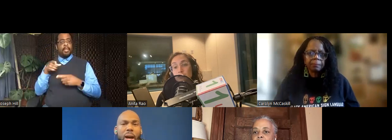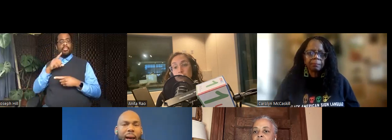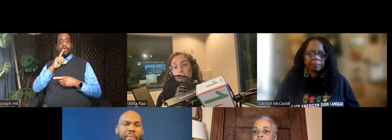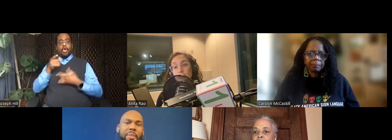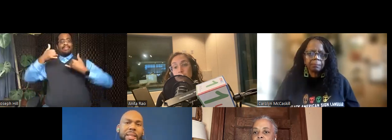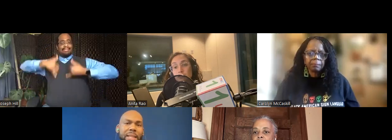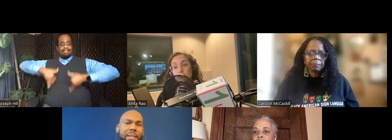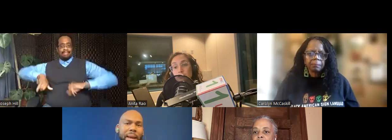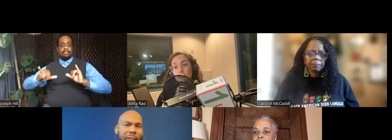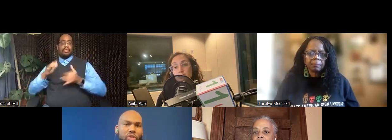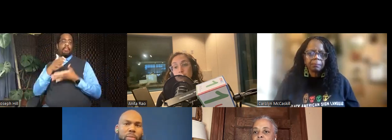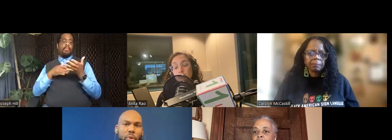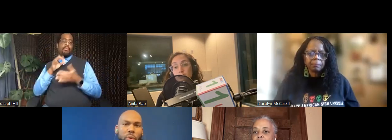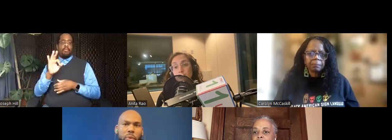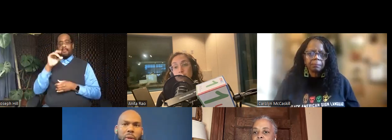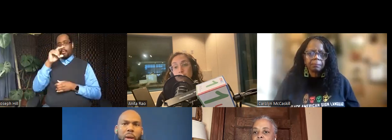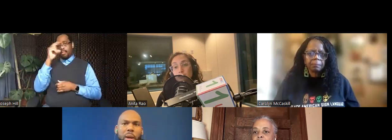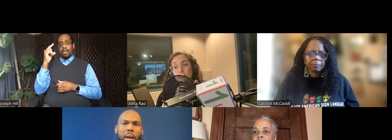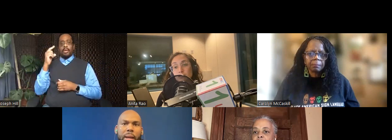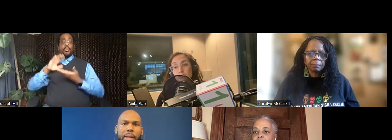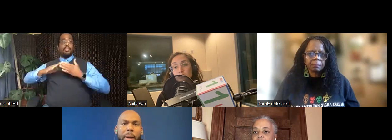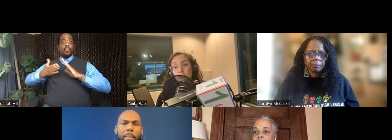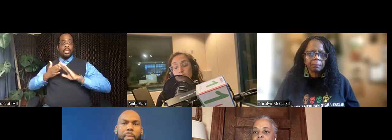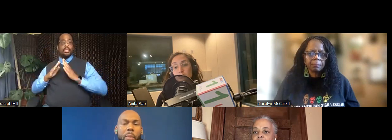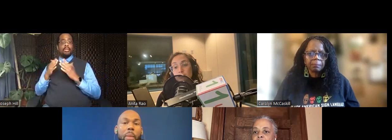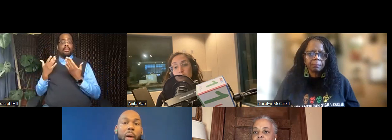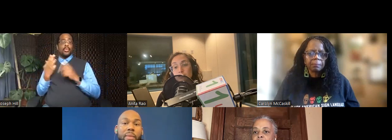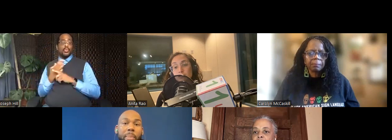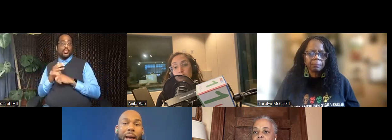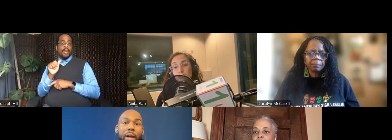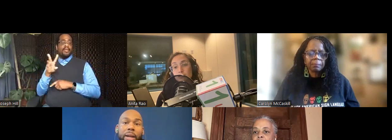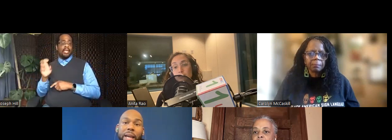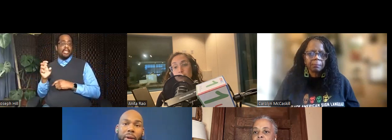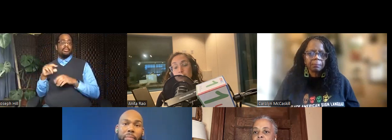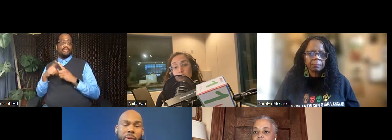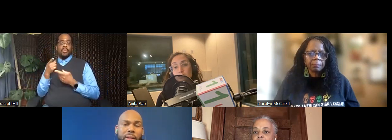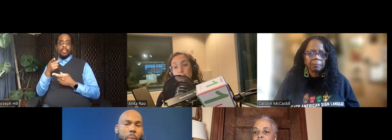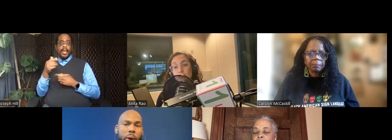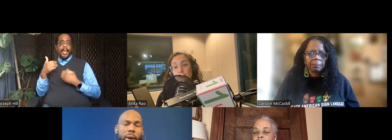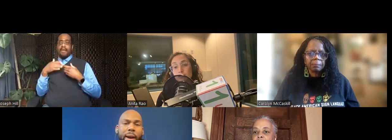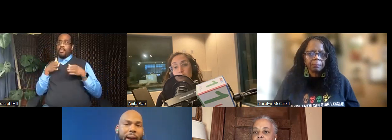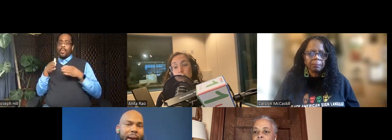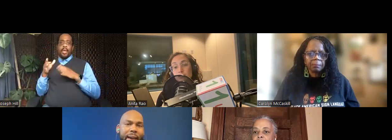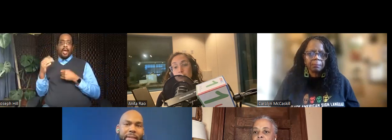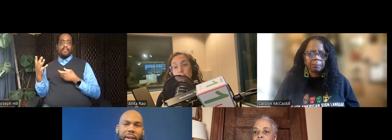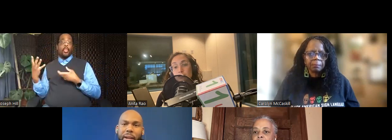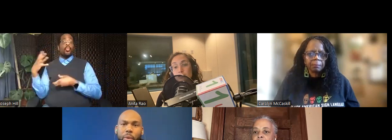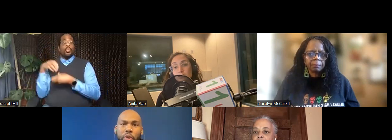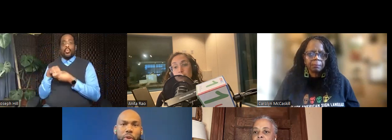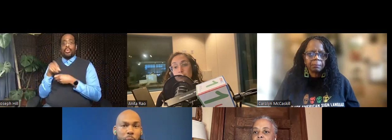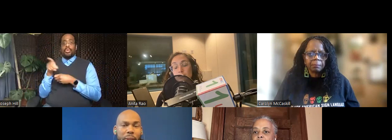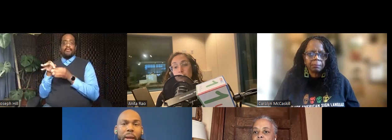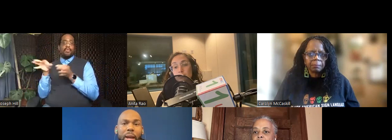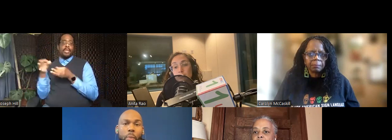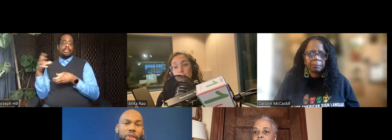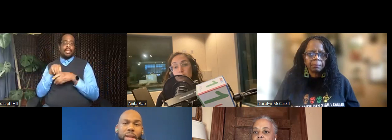schools. A lot of them attended mainstream schools, and they were a part of the Black hearing community where AAVE